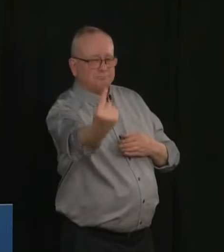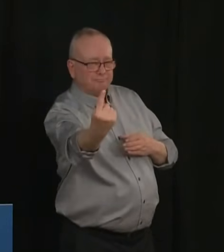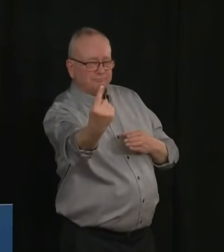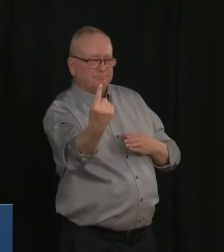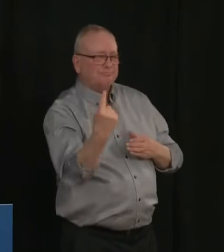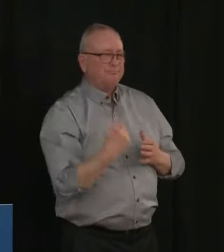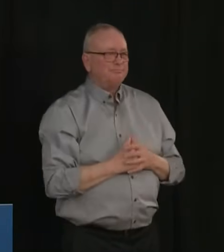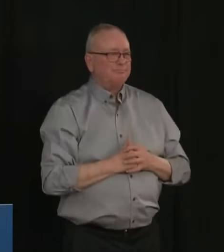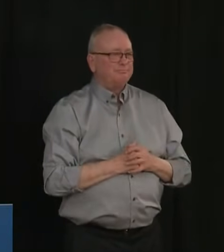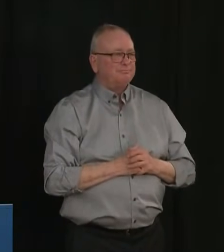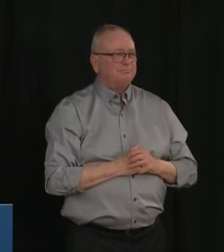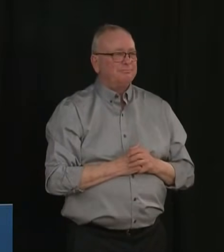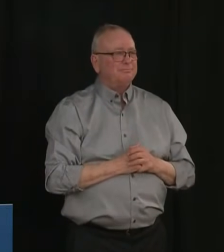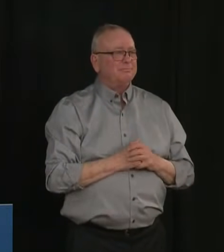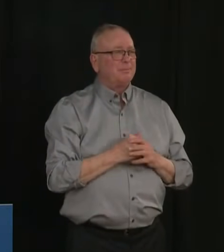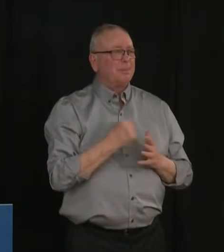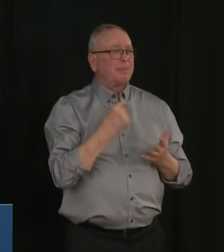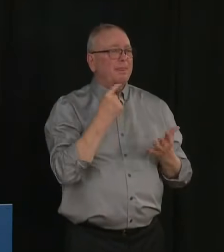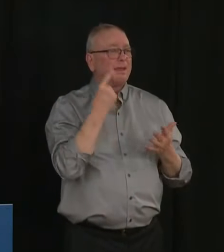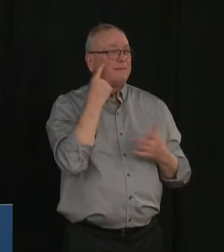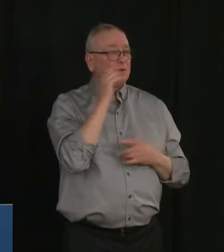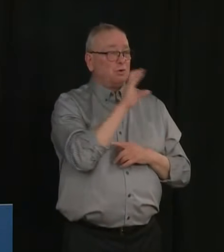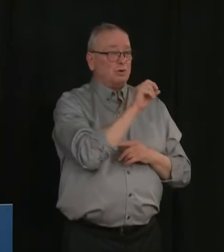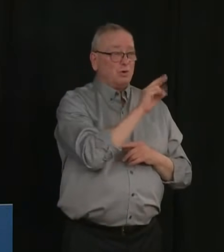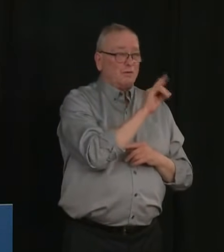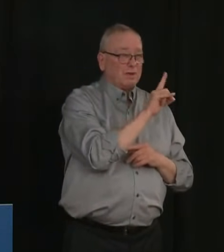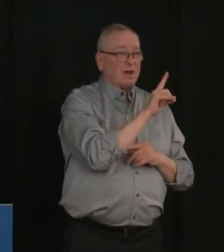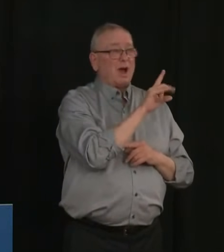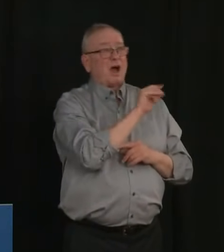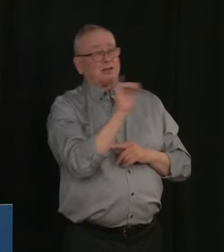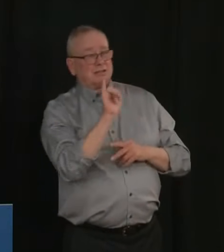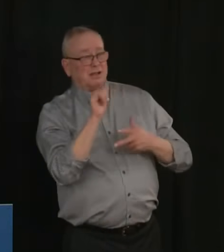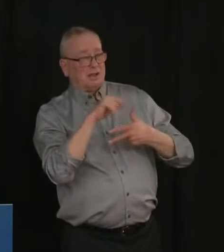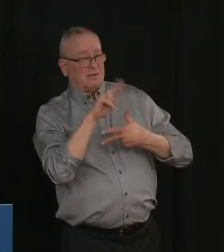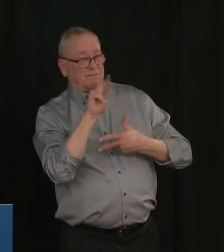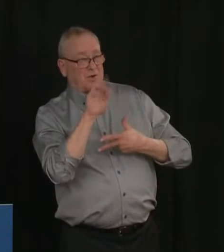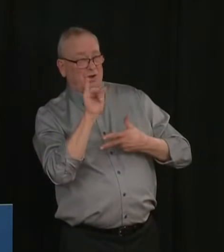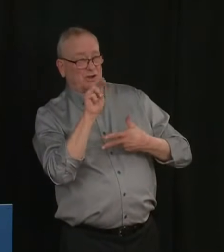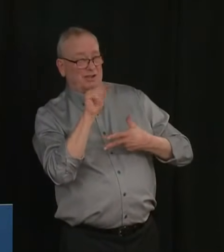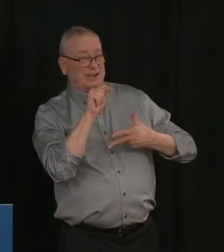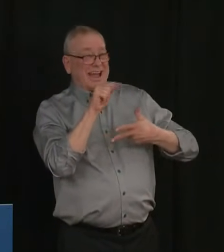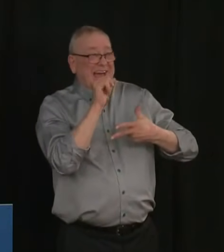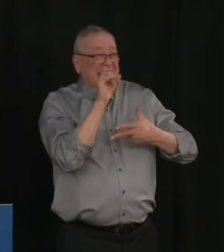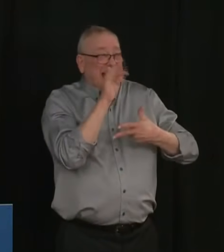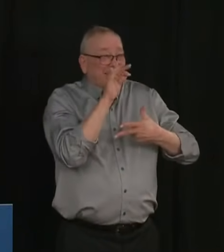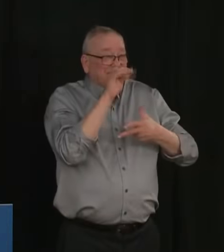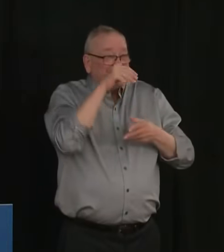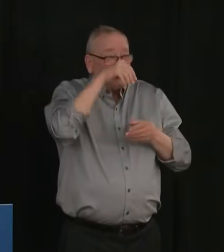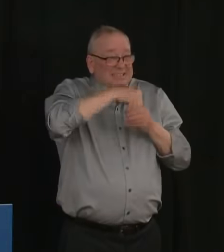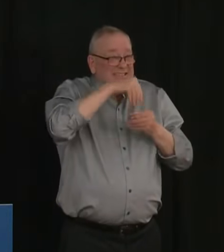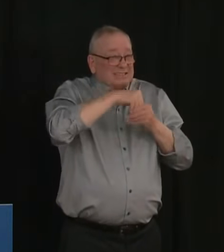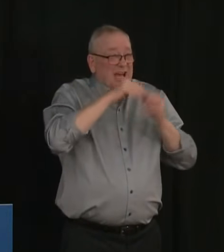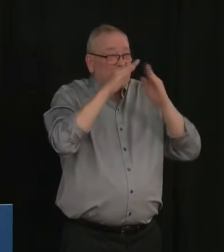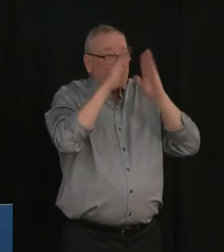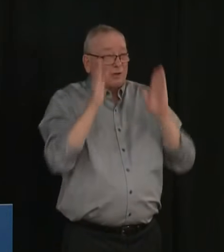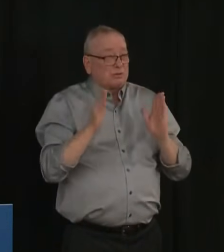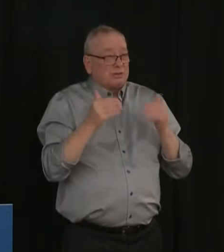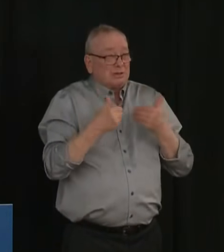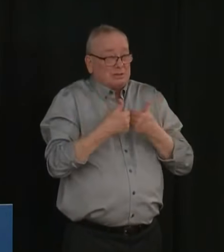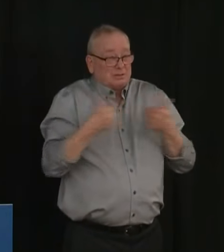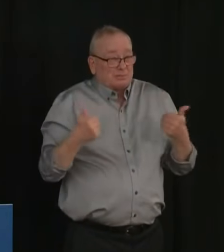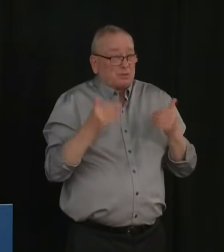original and B.1.1.7 variant cases, if a case has a separate bedroom and separate bathroom and